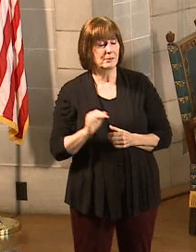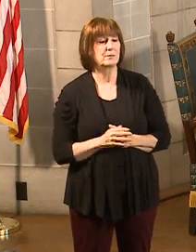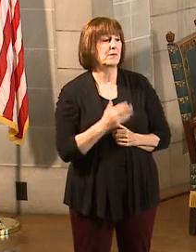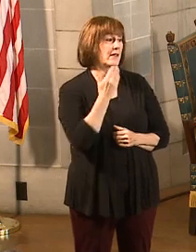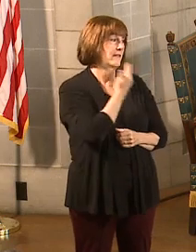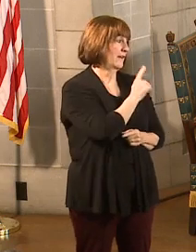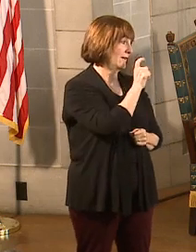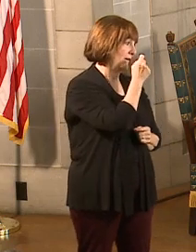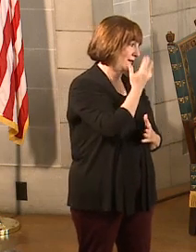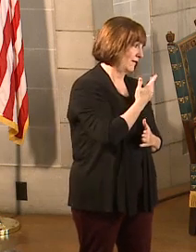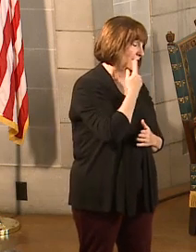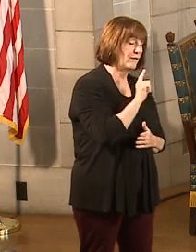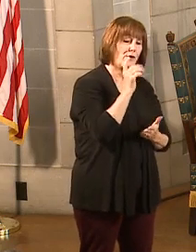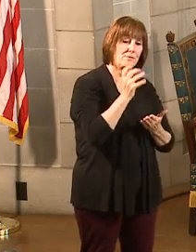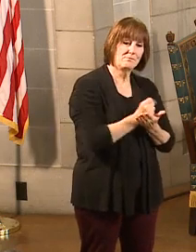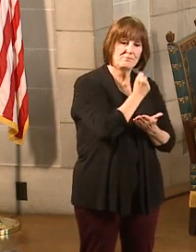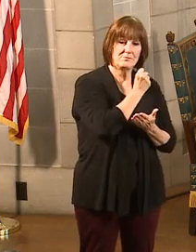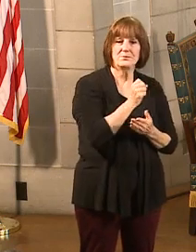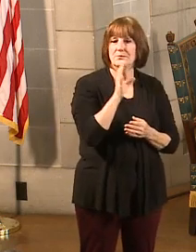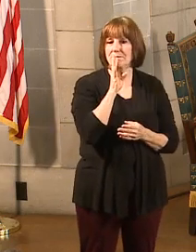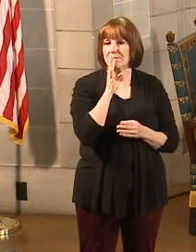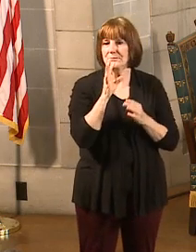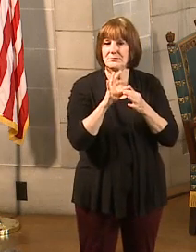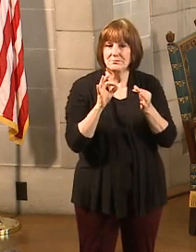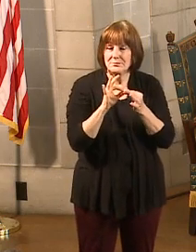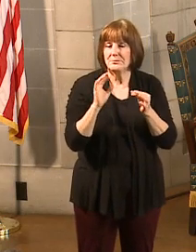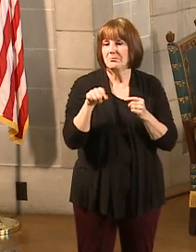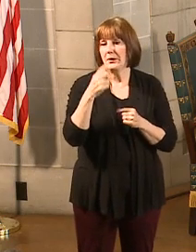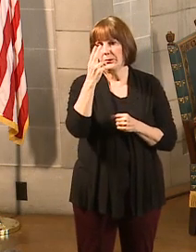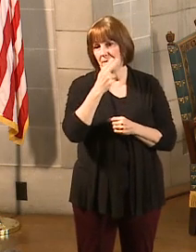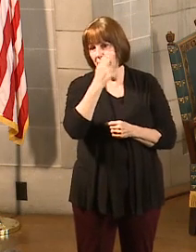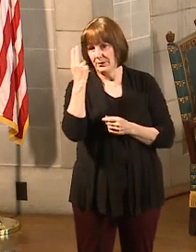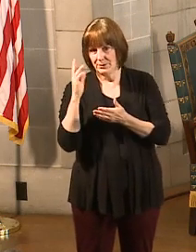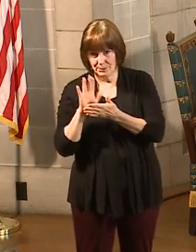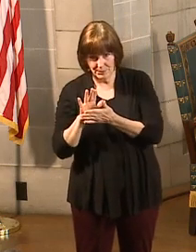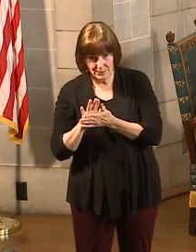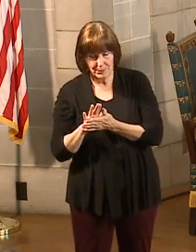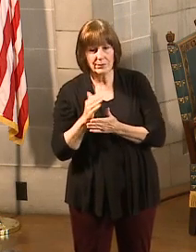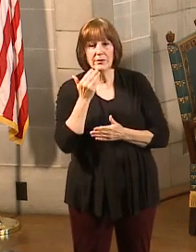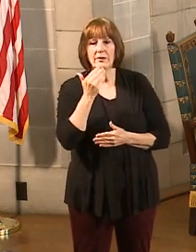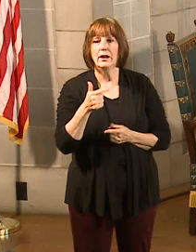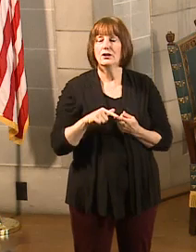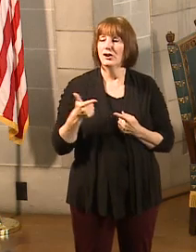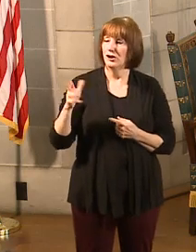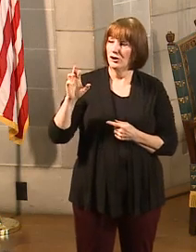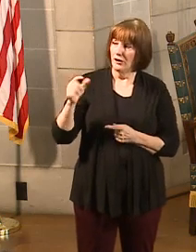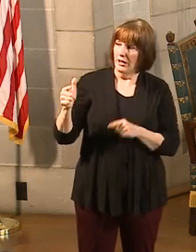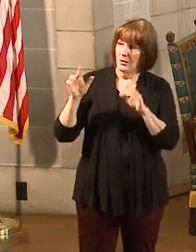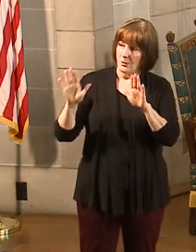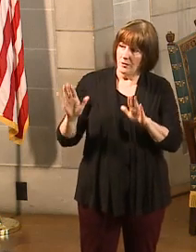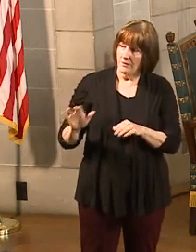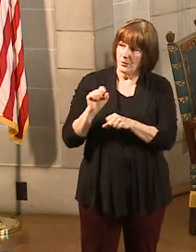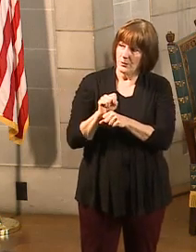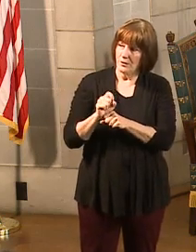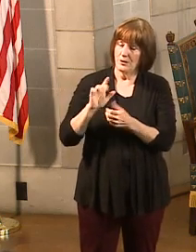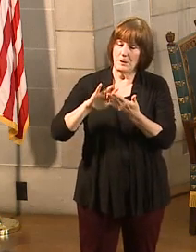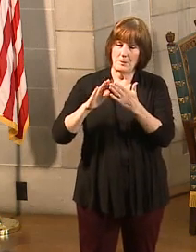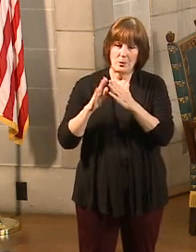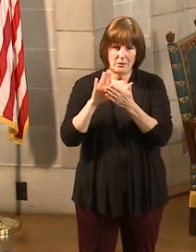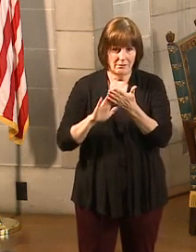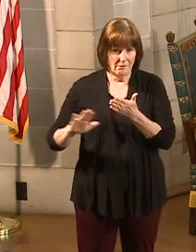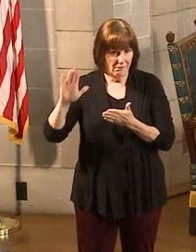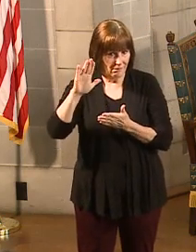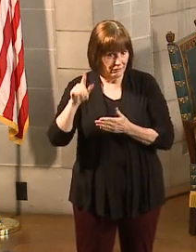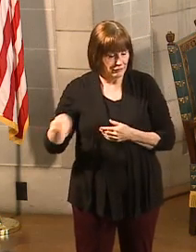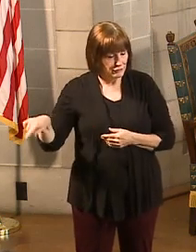thank the governor for the chance to come speak on behalf of Catholic schools today. Thank you to Greg for all of the great work that our community colleges do with K-12